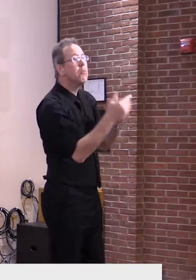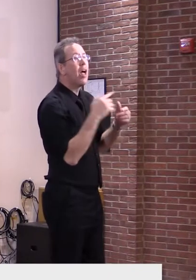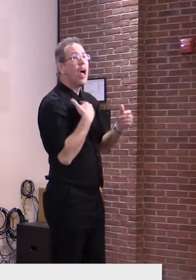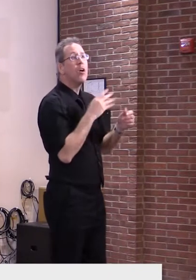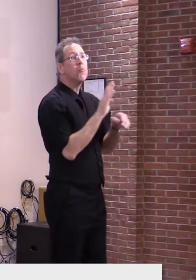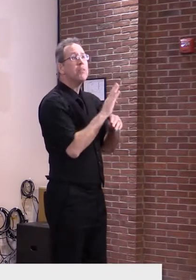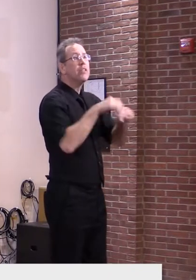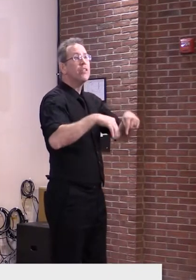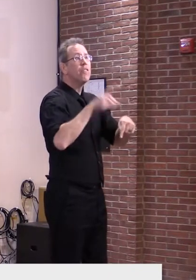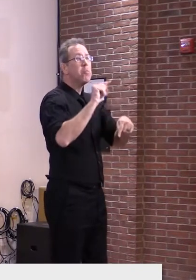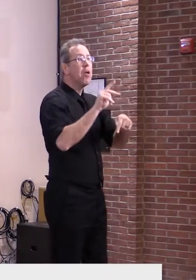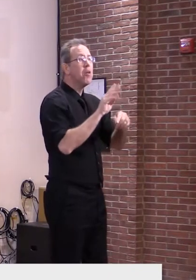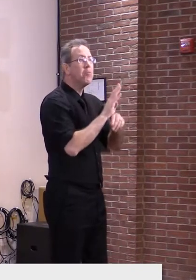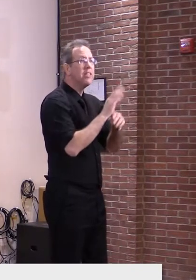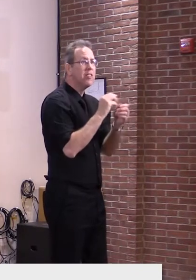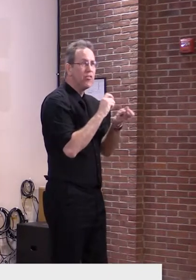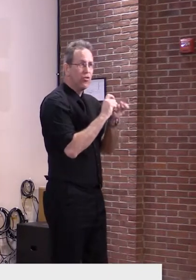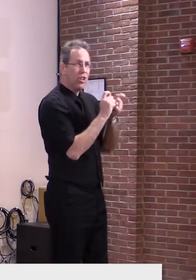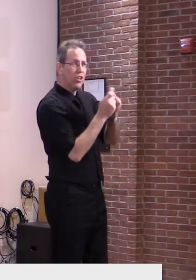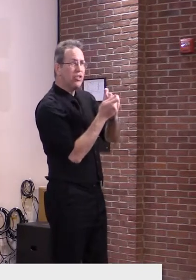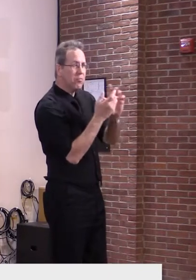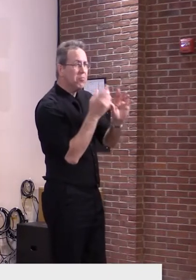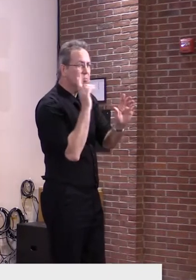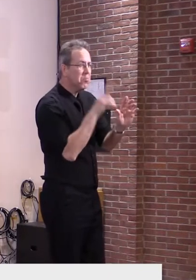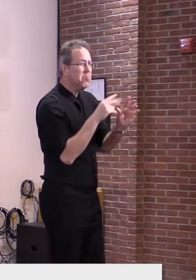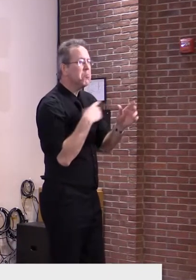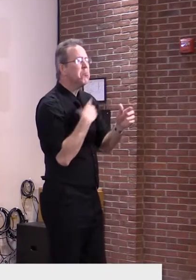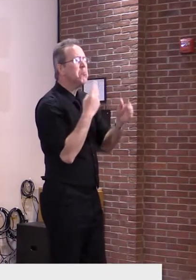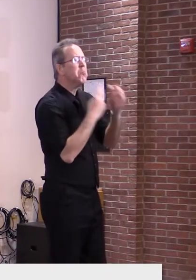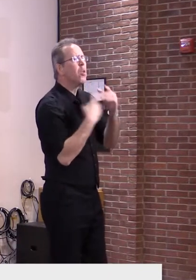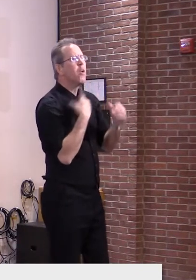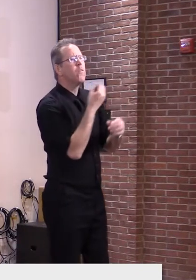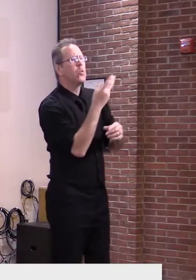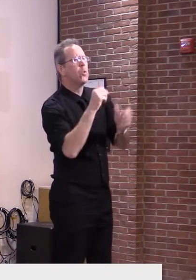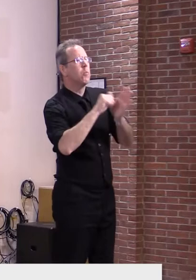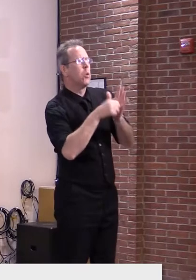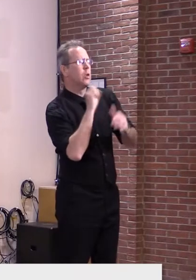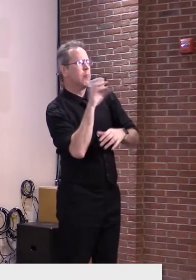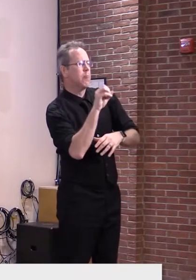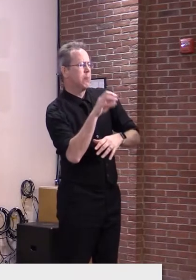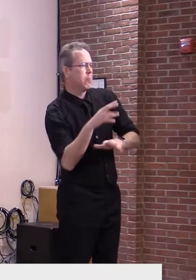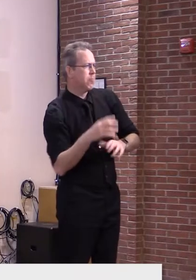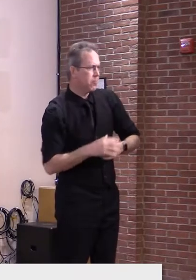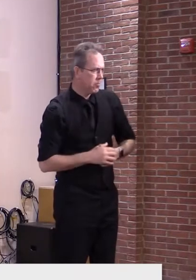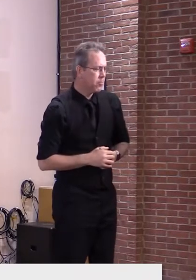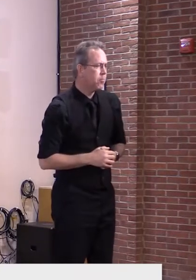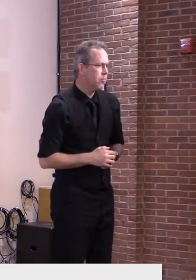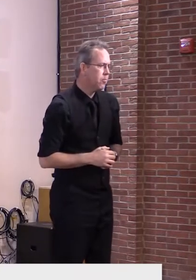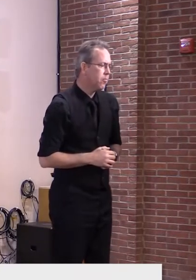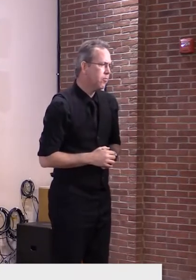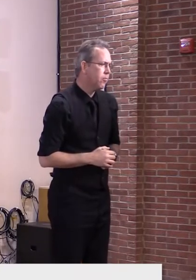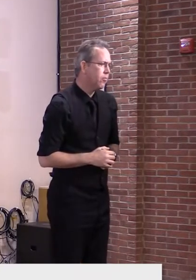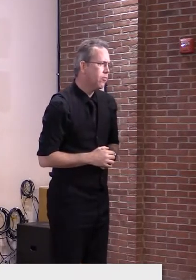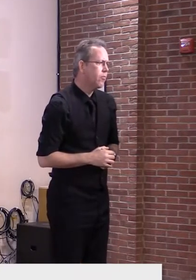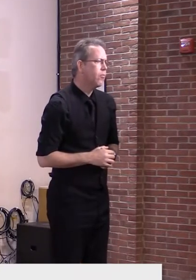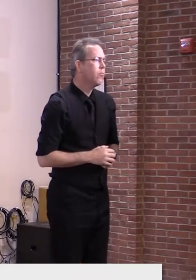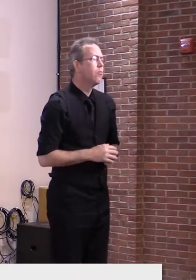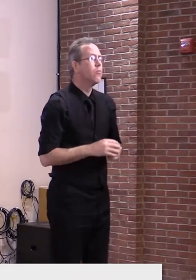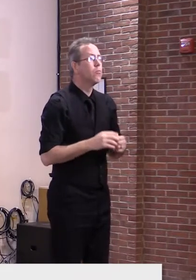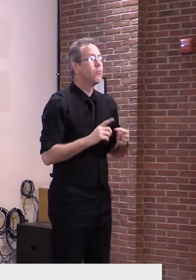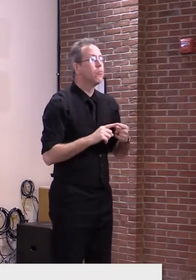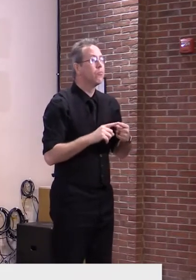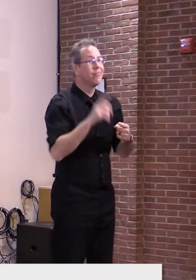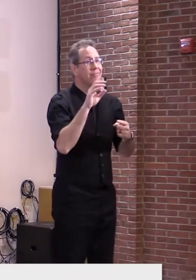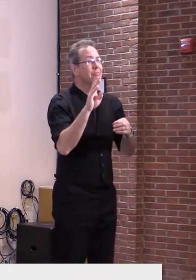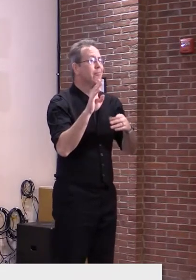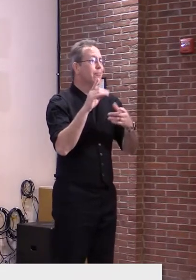conditions. And let me give you just a few of the important assumptions, actually just two. One, of course, is inflation. And I